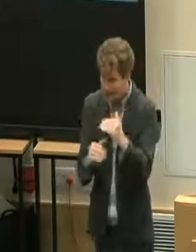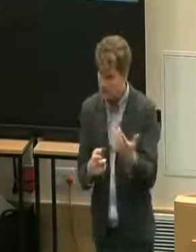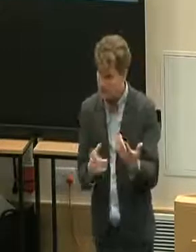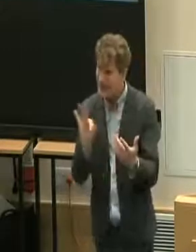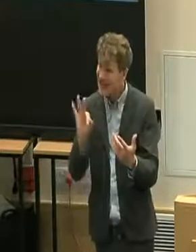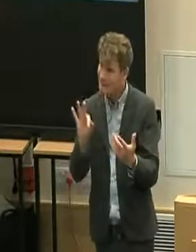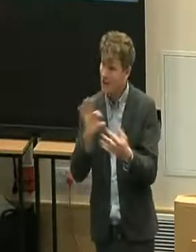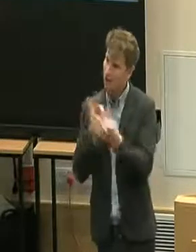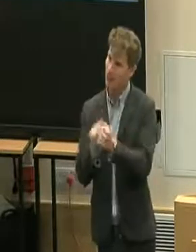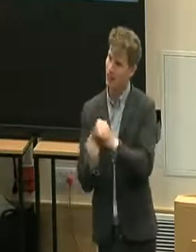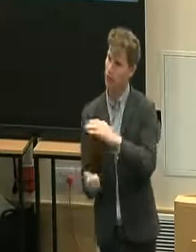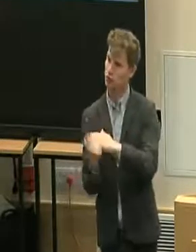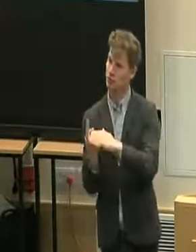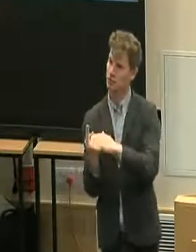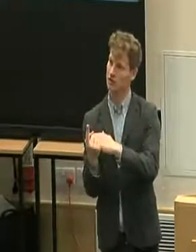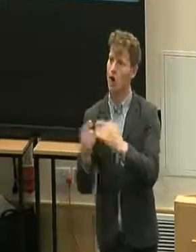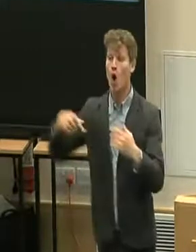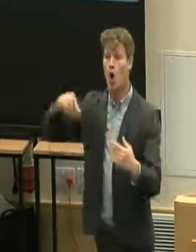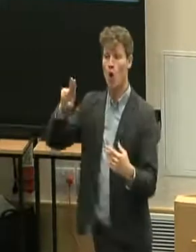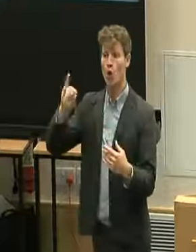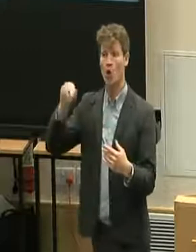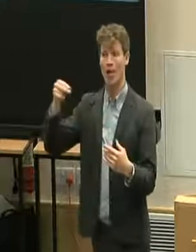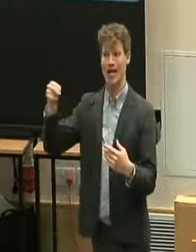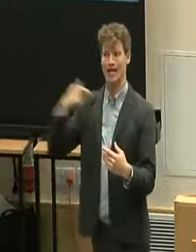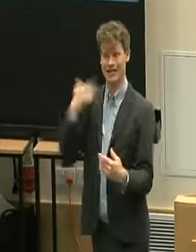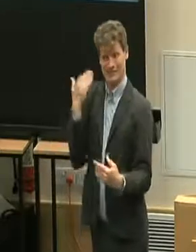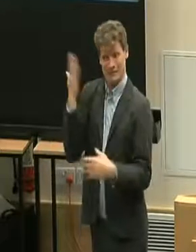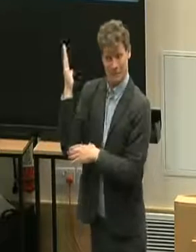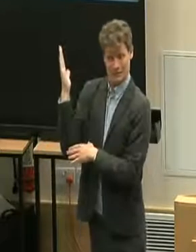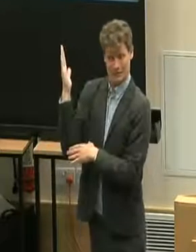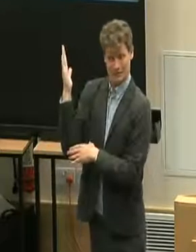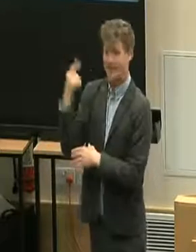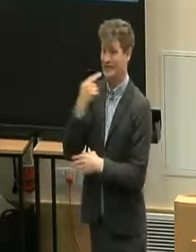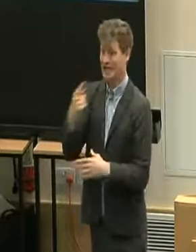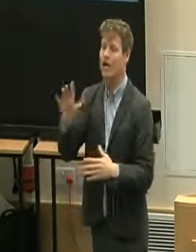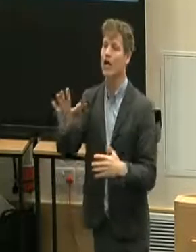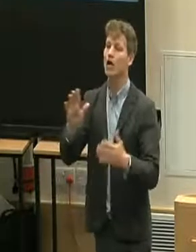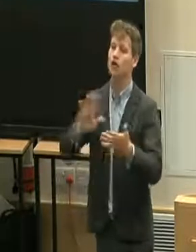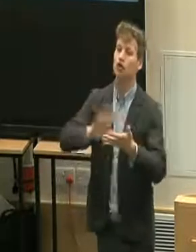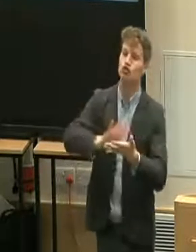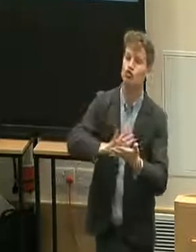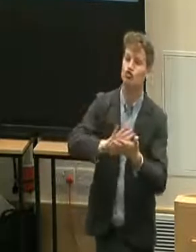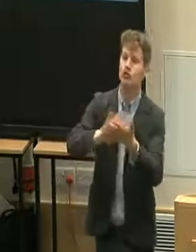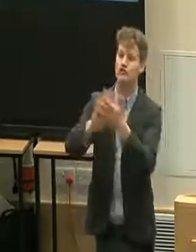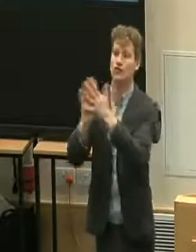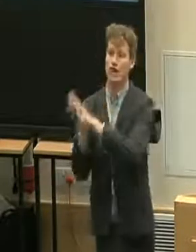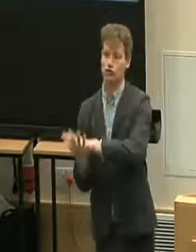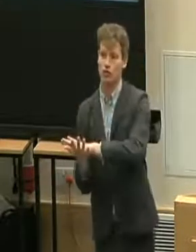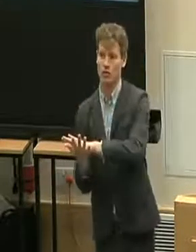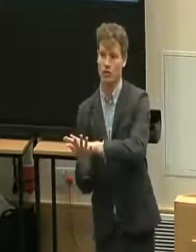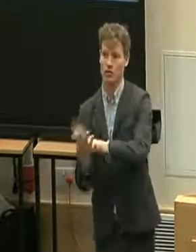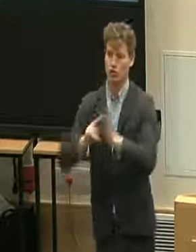Chairman Quinn told us that a transformational treaty does not change